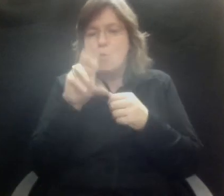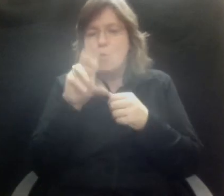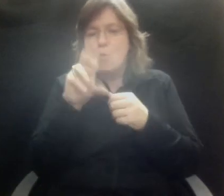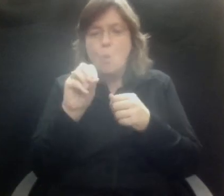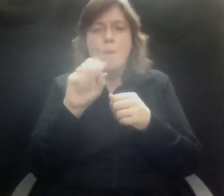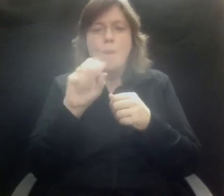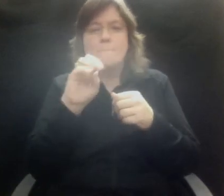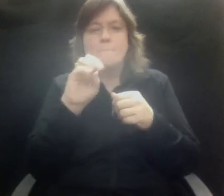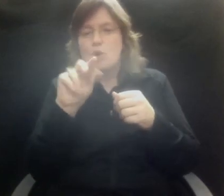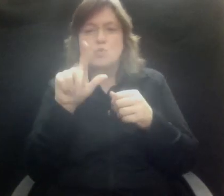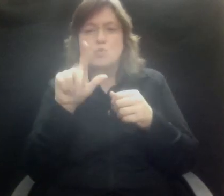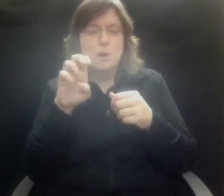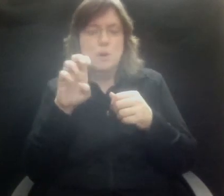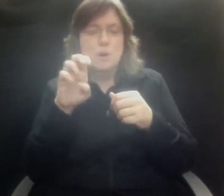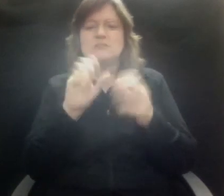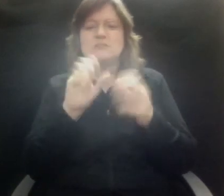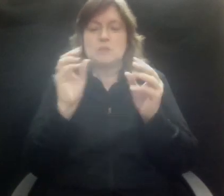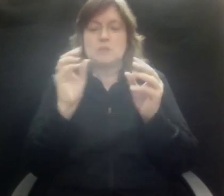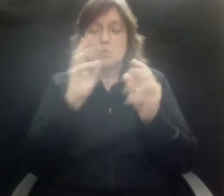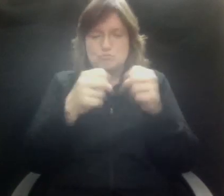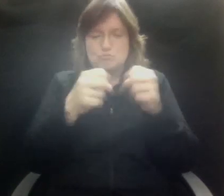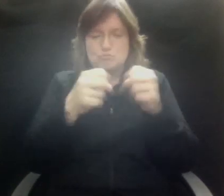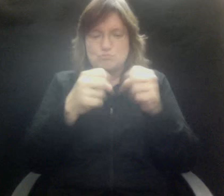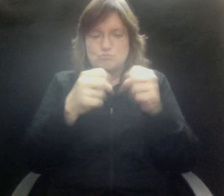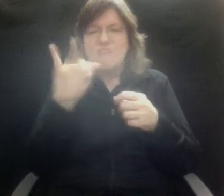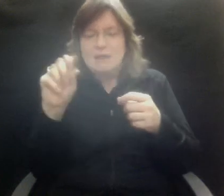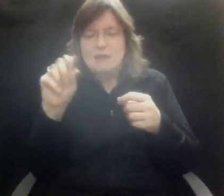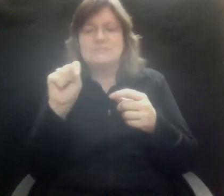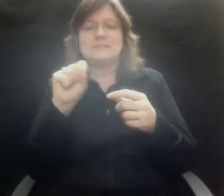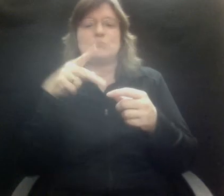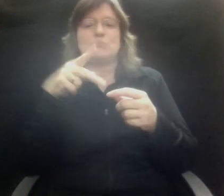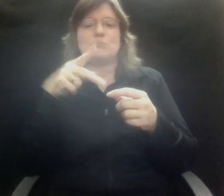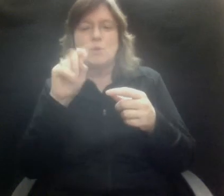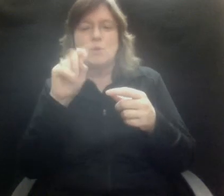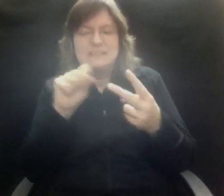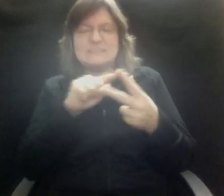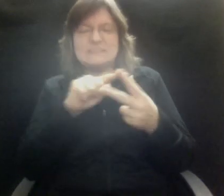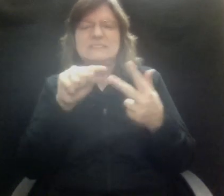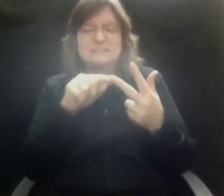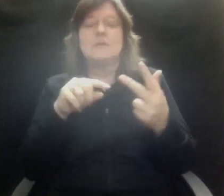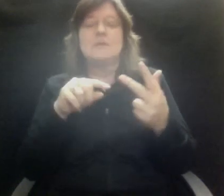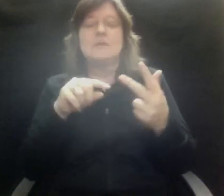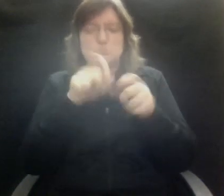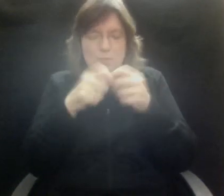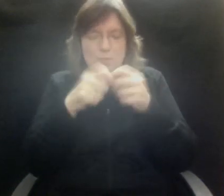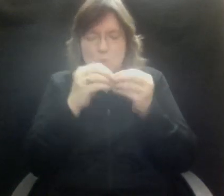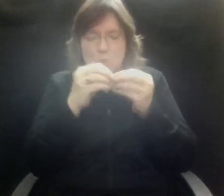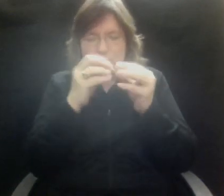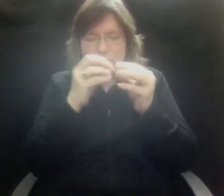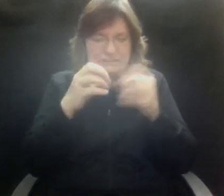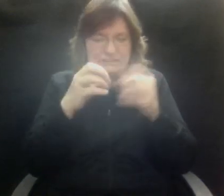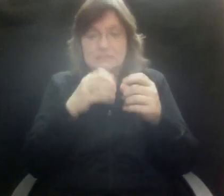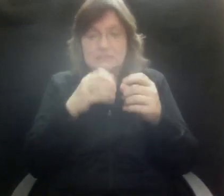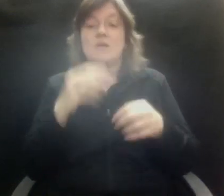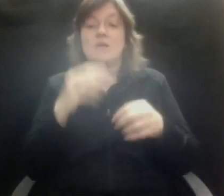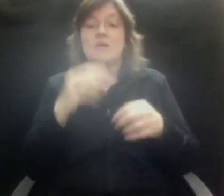proteins, down into their smallest, most usable components. Food does spend quite a bit of time actually in the digestive system